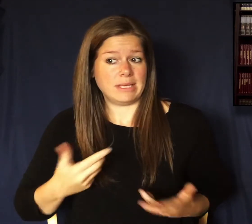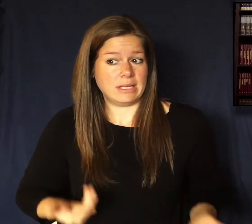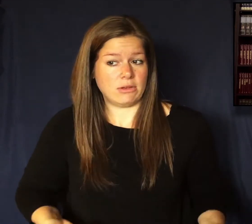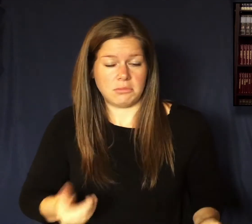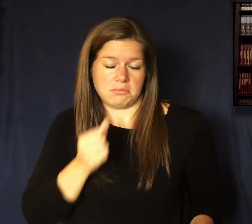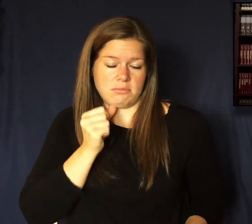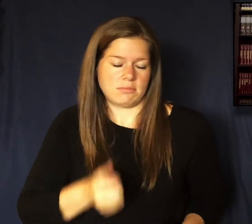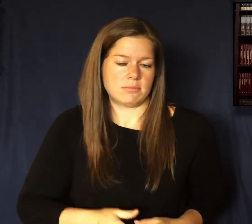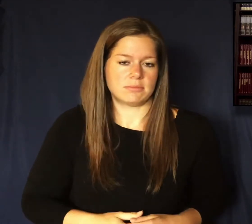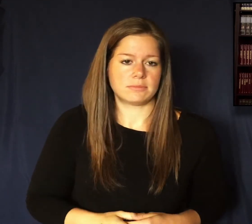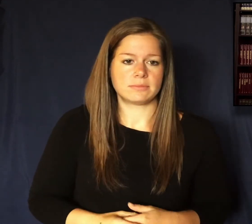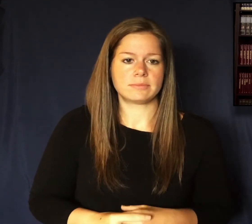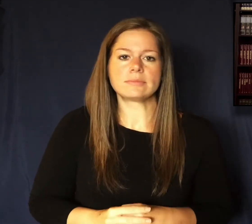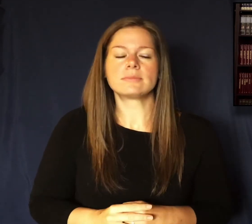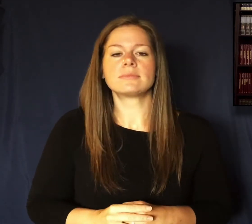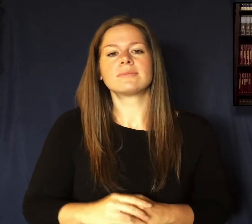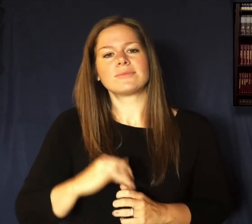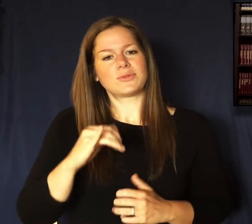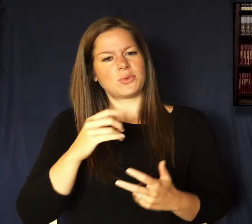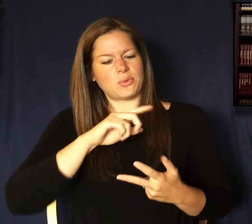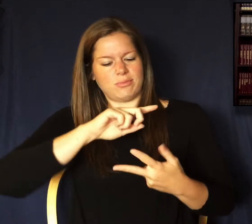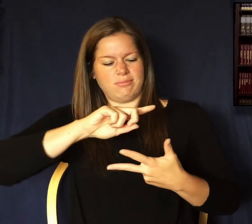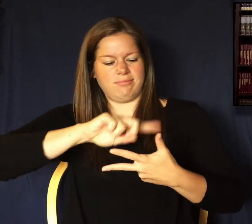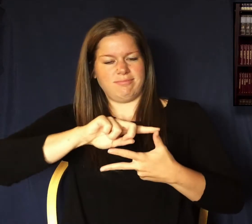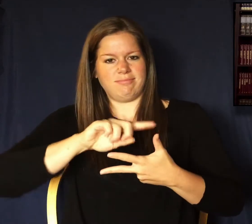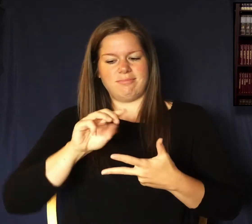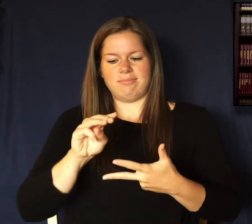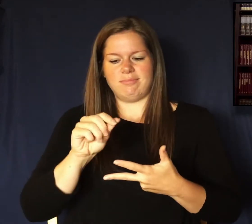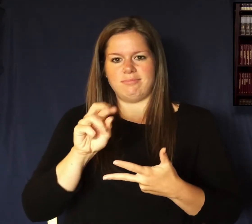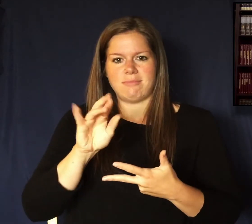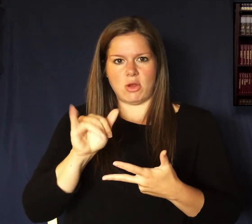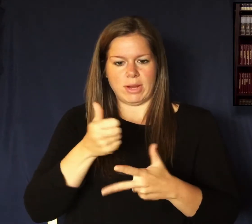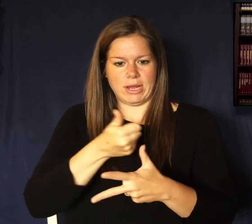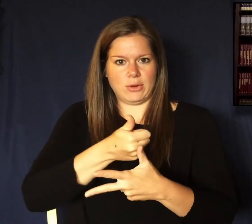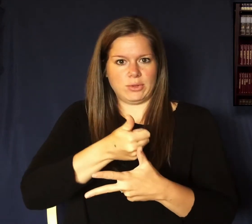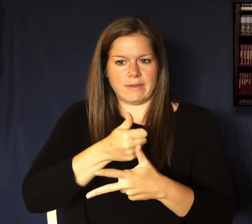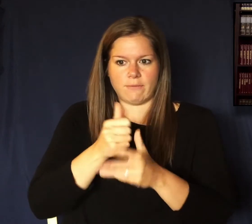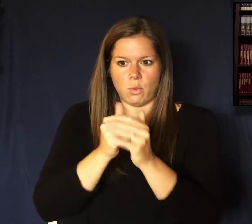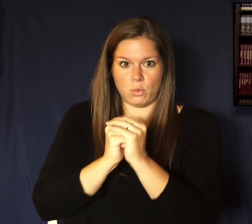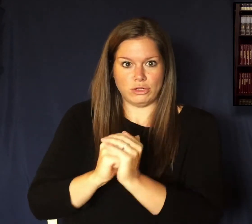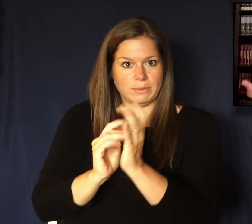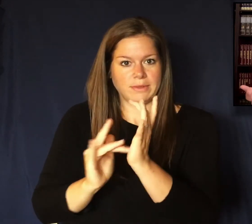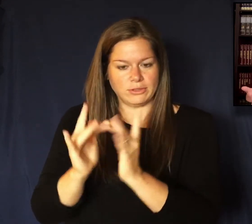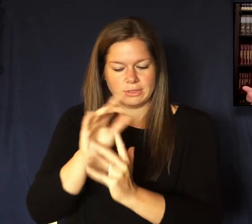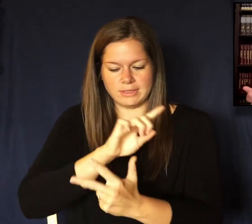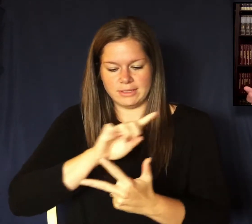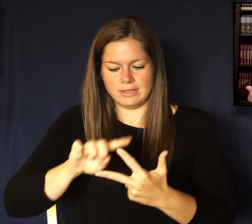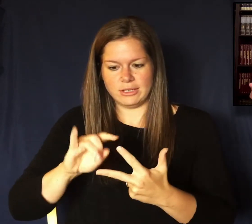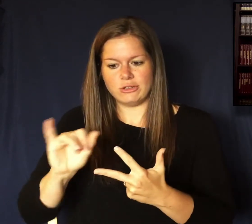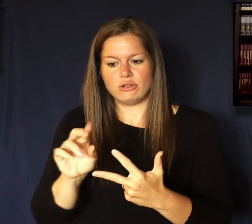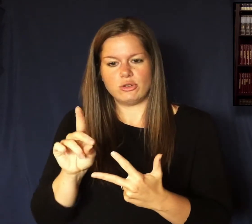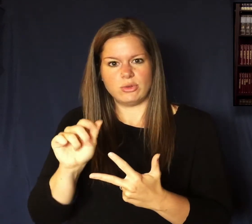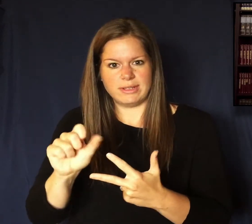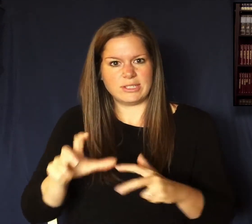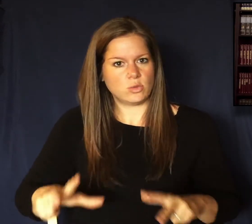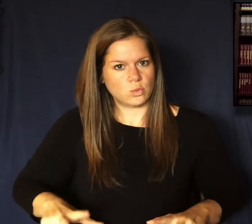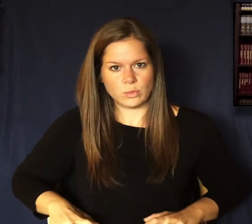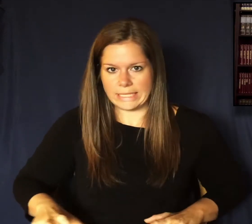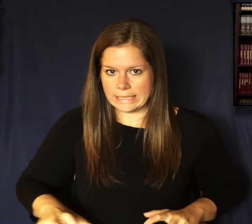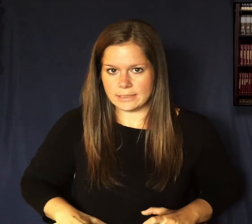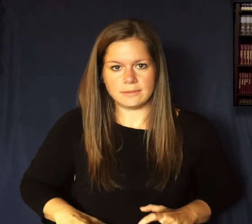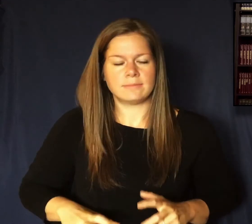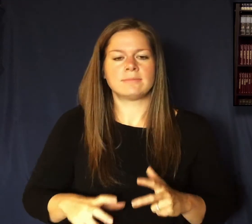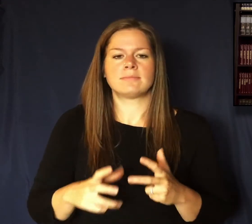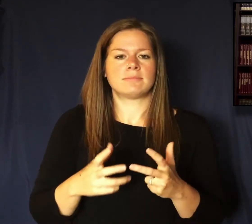worshiping. You have Judas really overlooking, eventually betraying, greedy, and missing what was right in front of